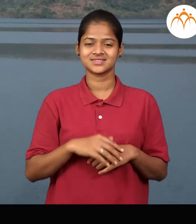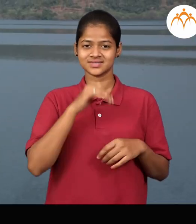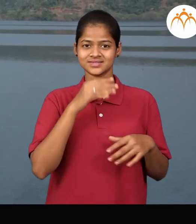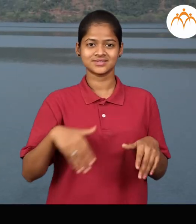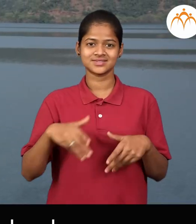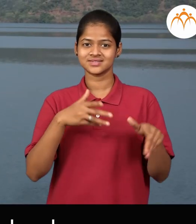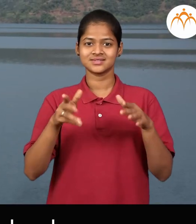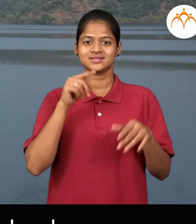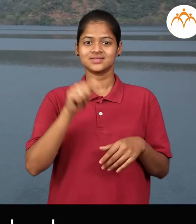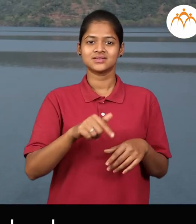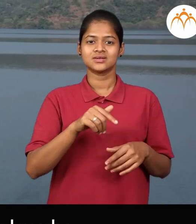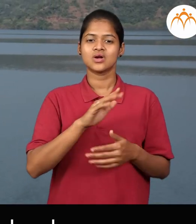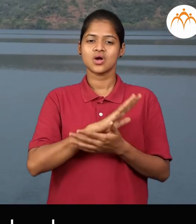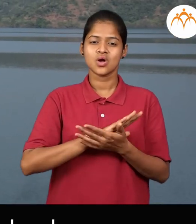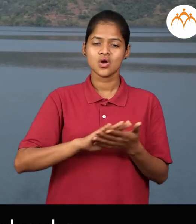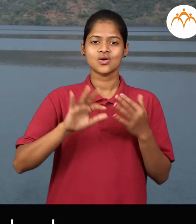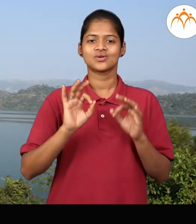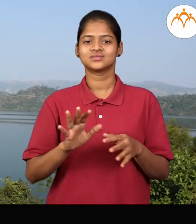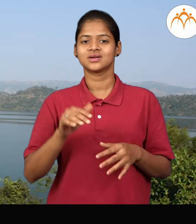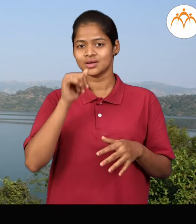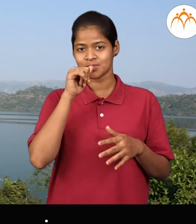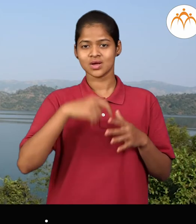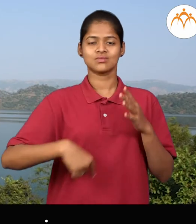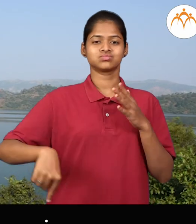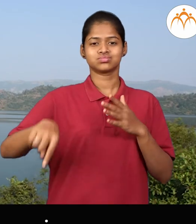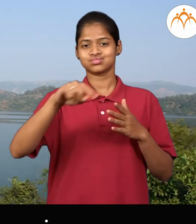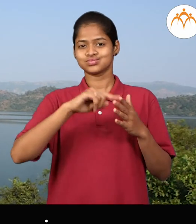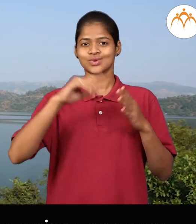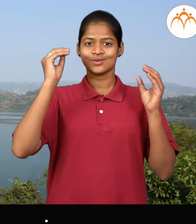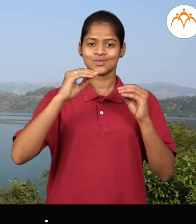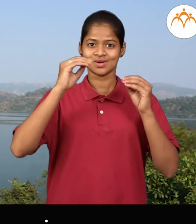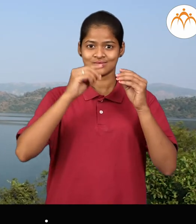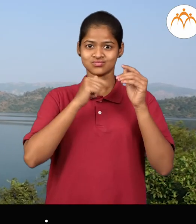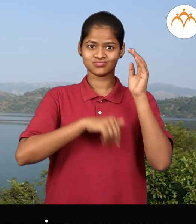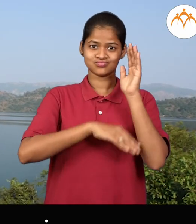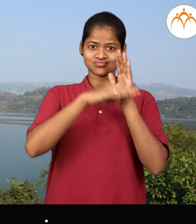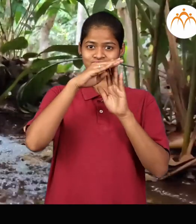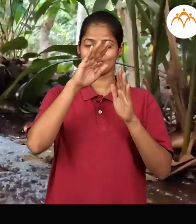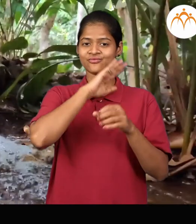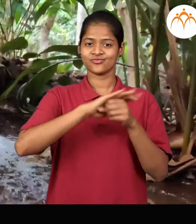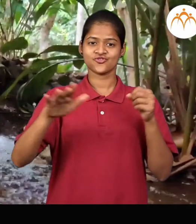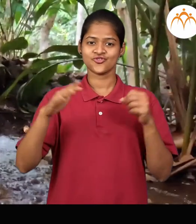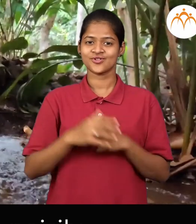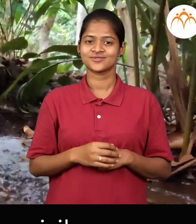River flows slowly. Lake. Lakes were full in the rainy season. Stream. The stream